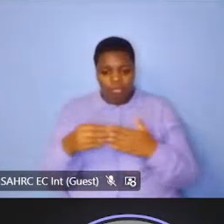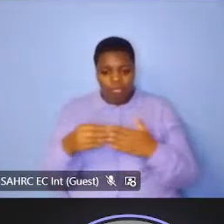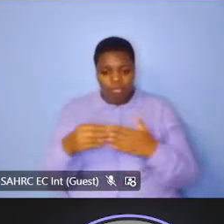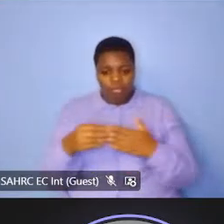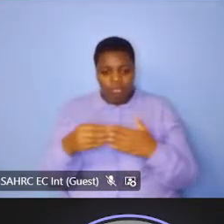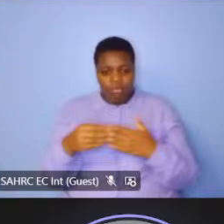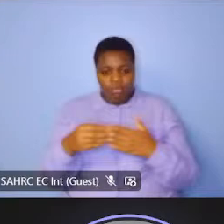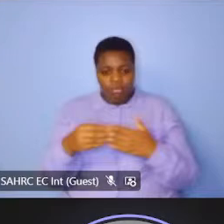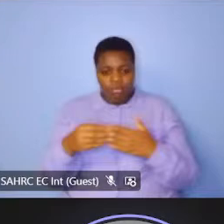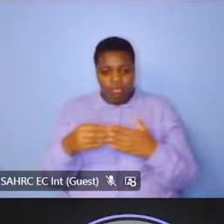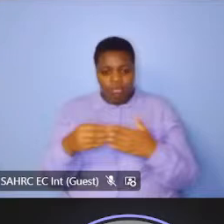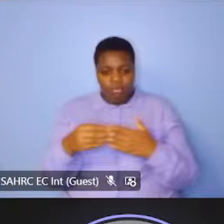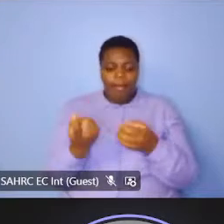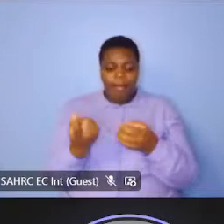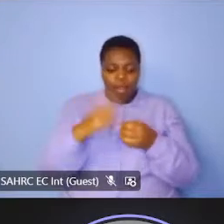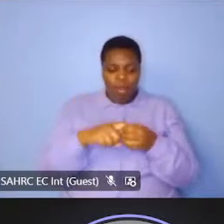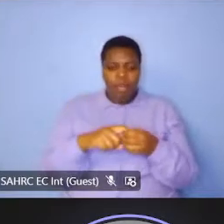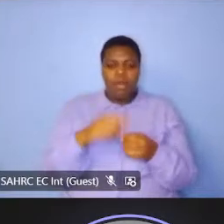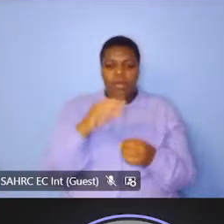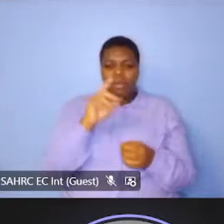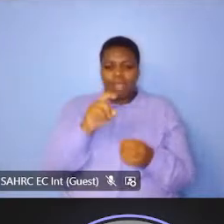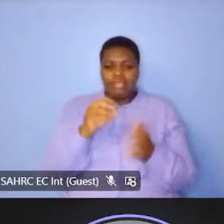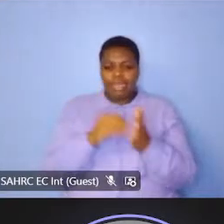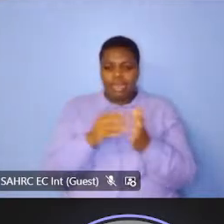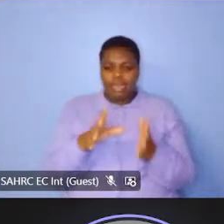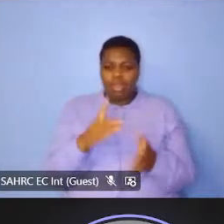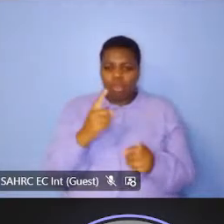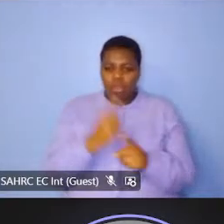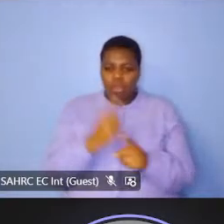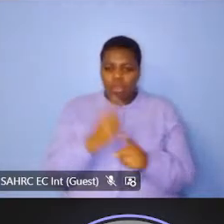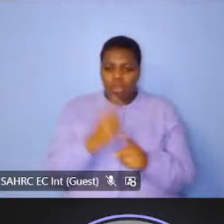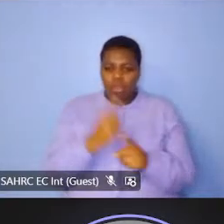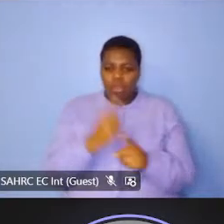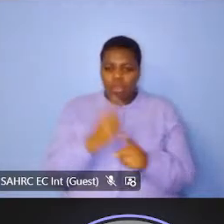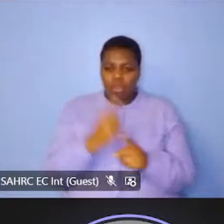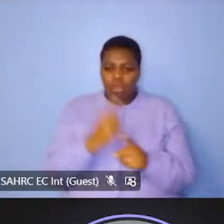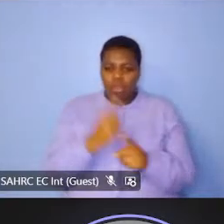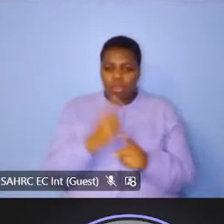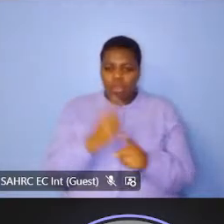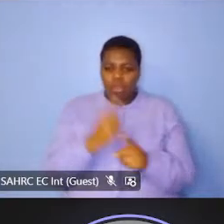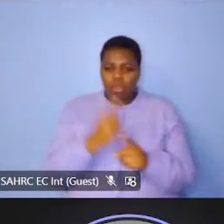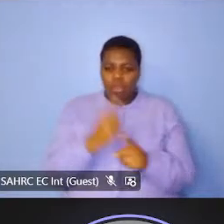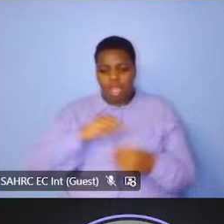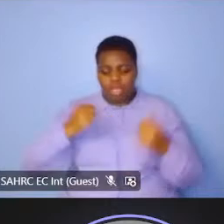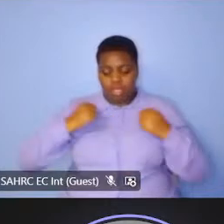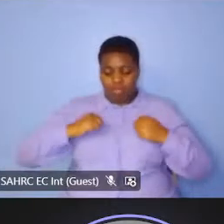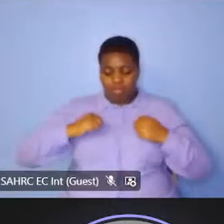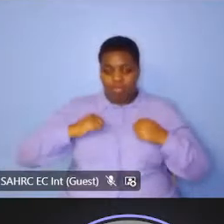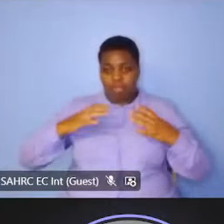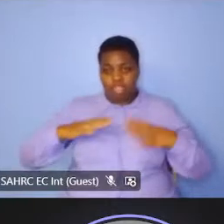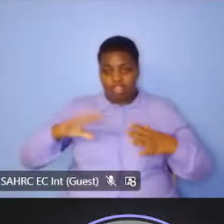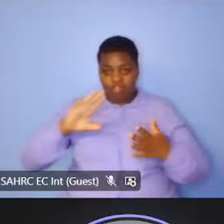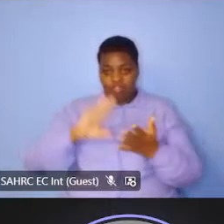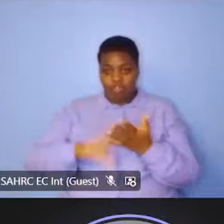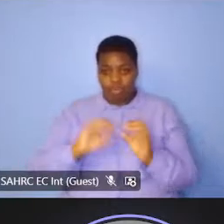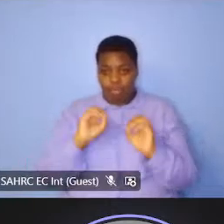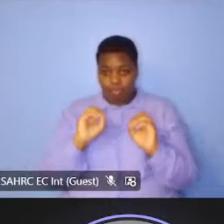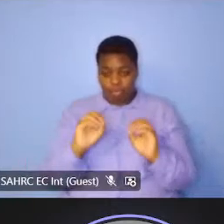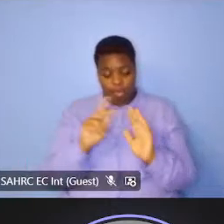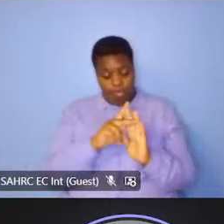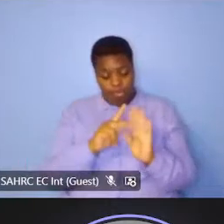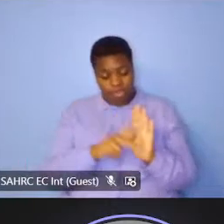must be included, says that learners shouldn't be denied admission because they don't wear the school uniform policies, we've seen in